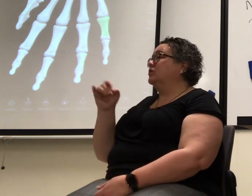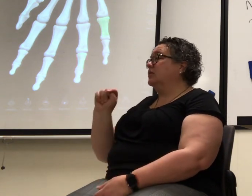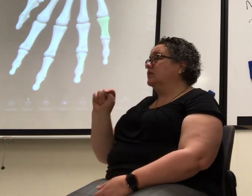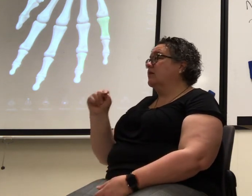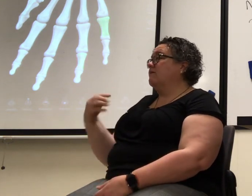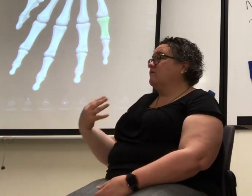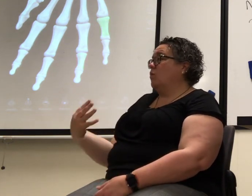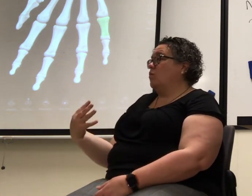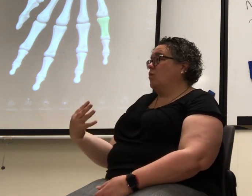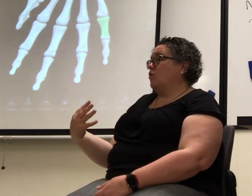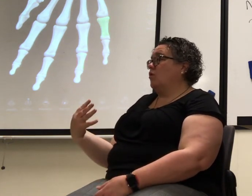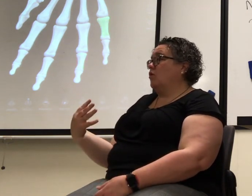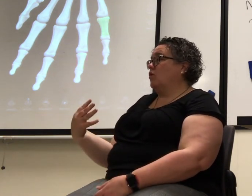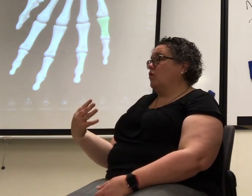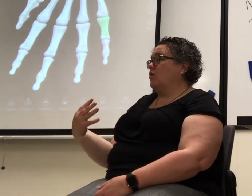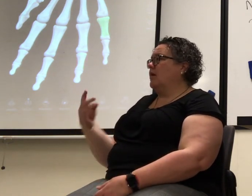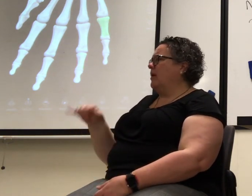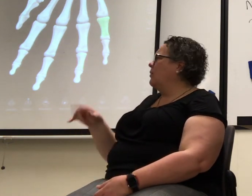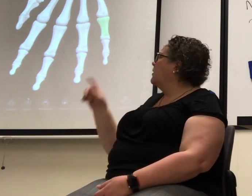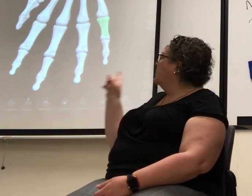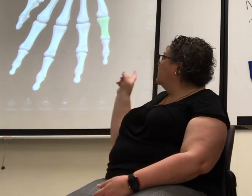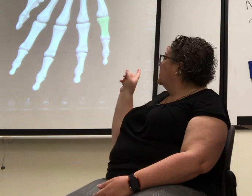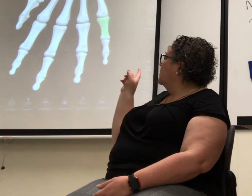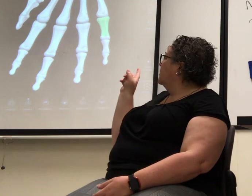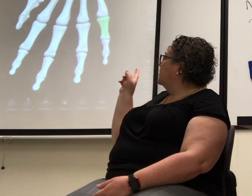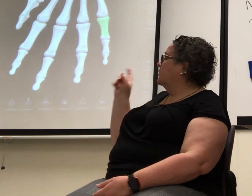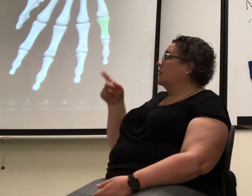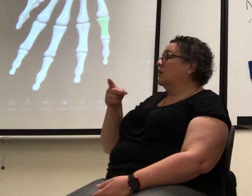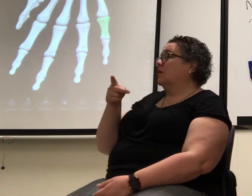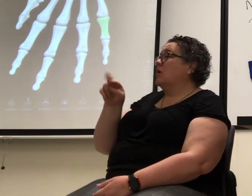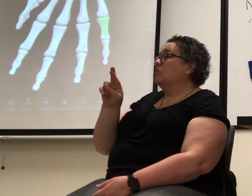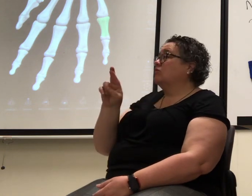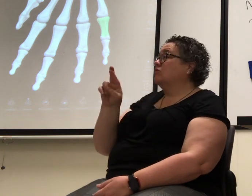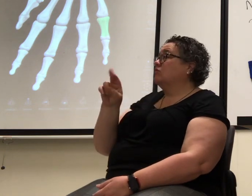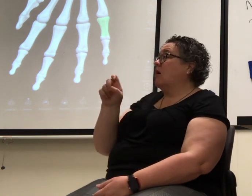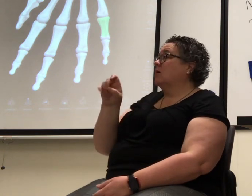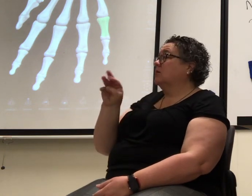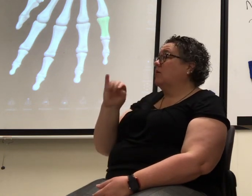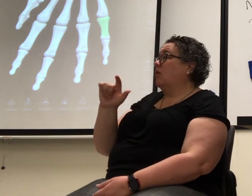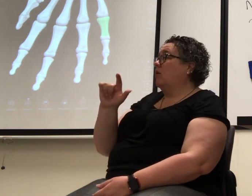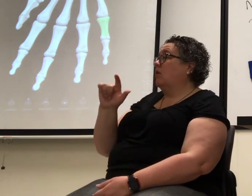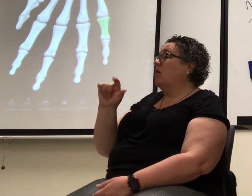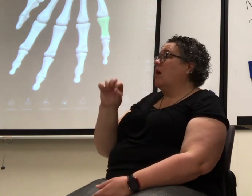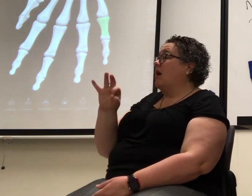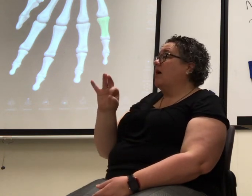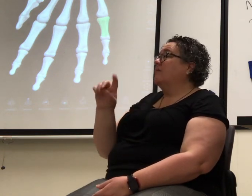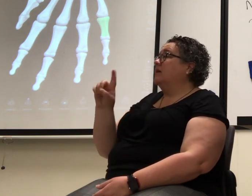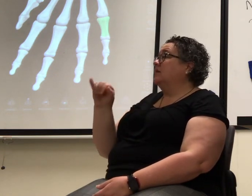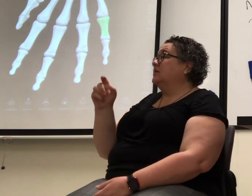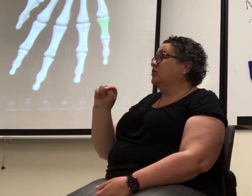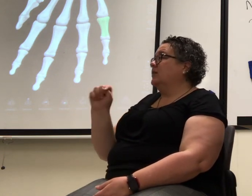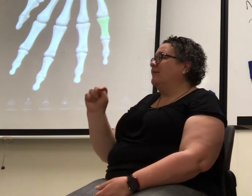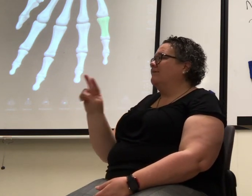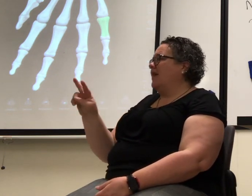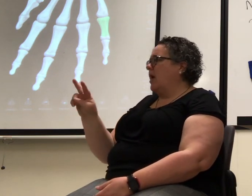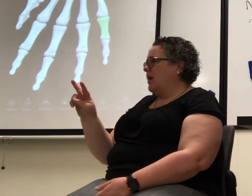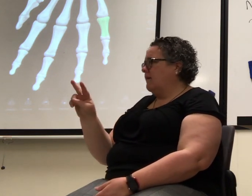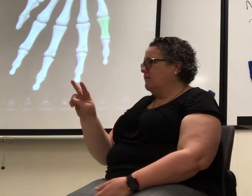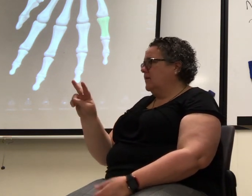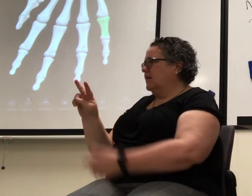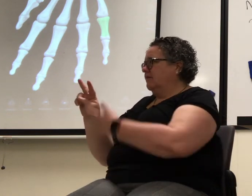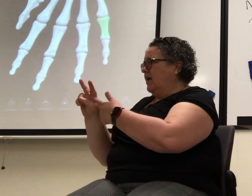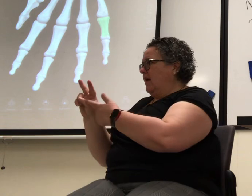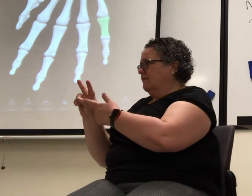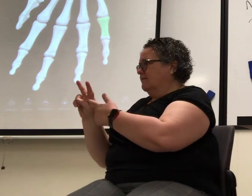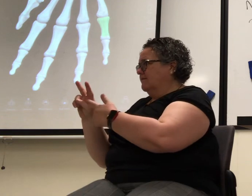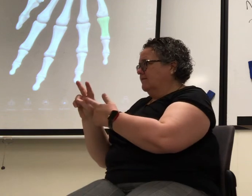And what about that one? Well, that's a proximal phalanx of digit 5. So how I always do this is, to orient